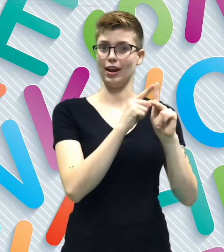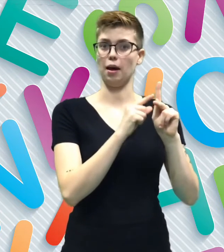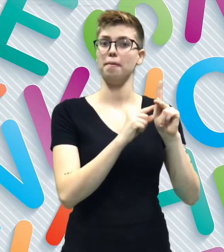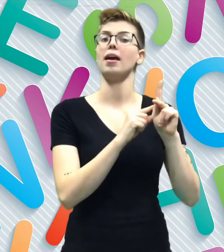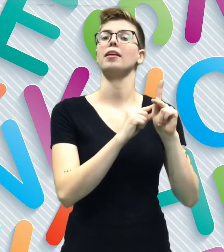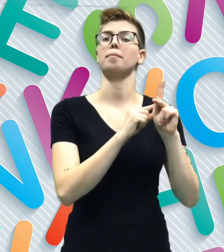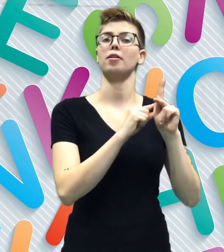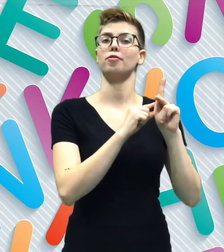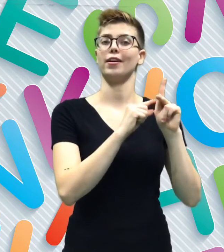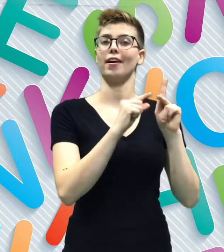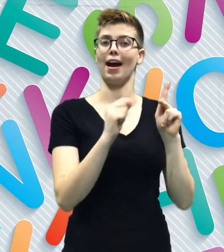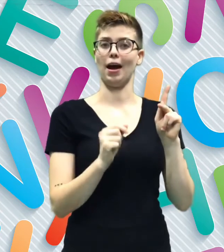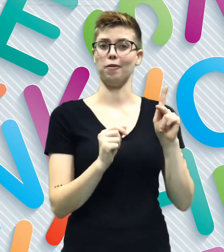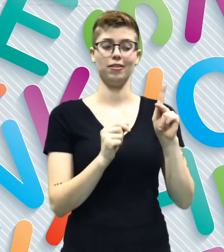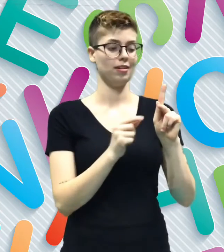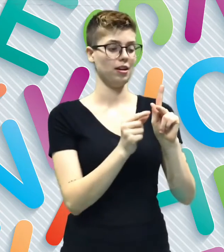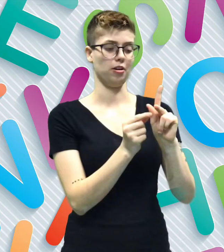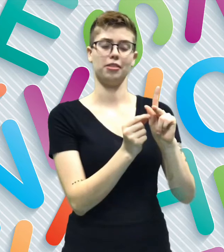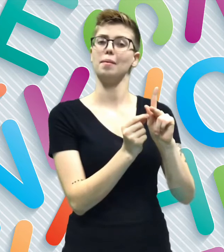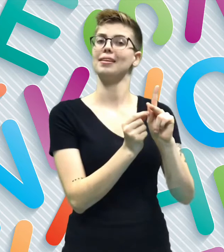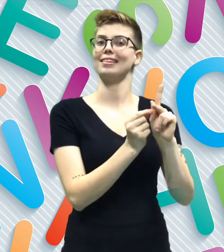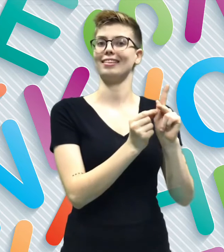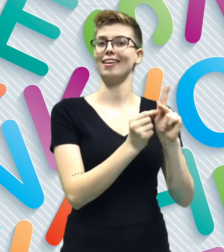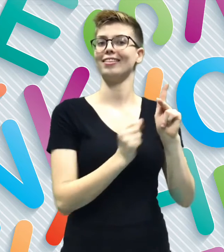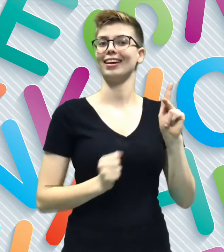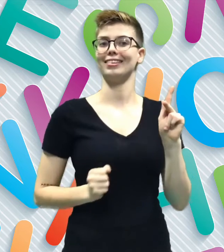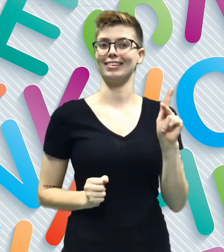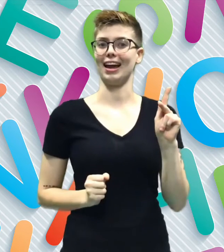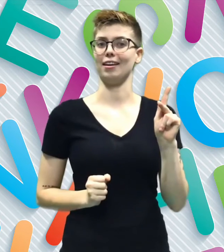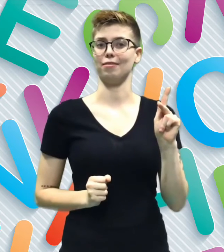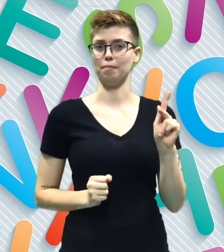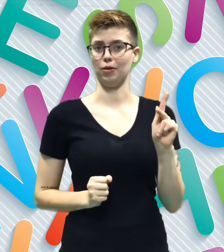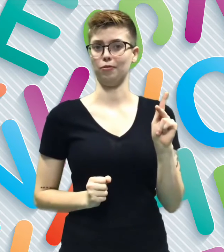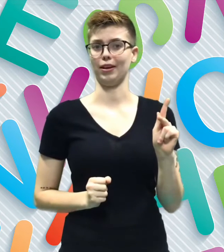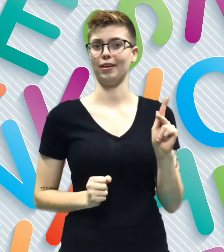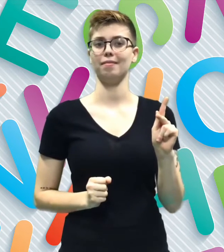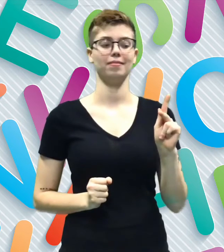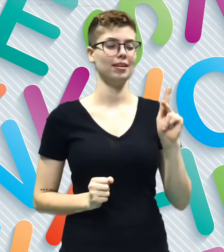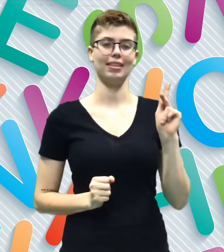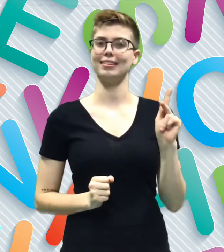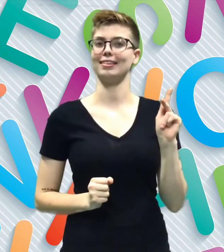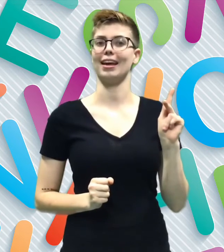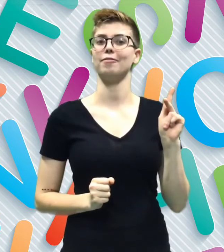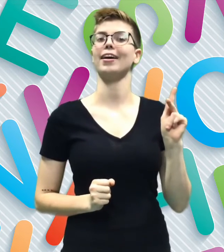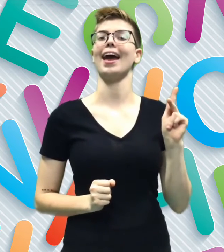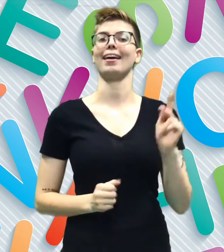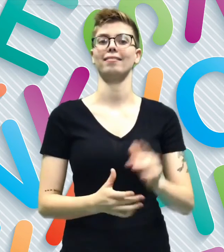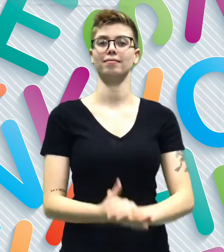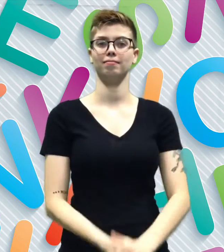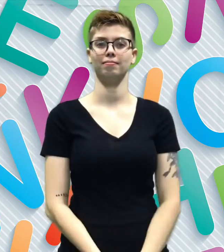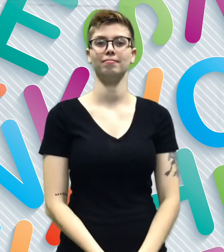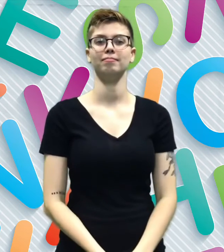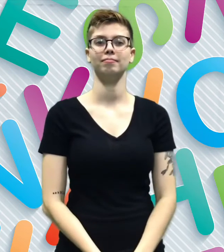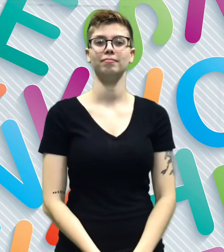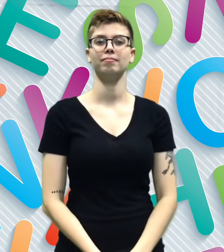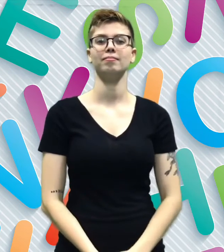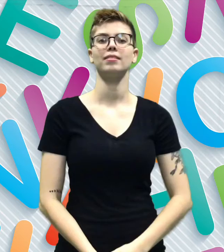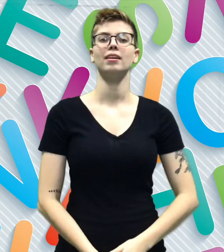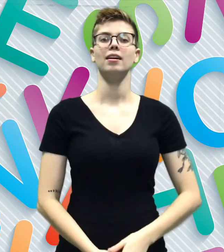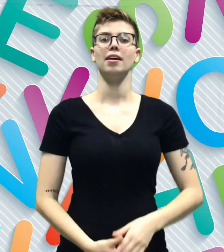up and your middle finger out. Your thumb is then tucked against the side of the middle finger. That's the sign for K. The